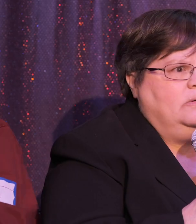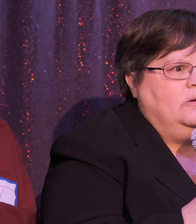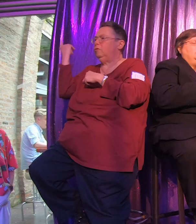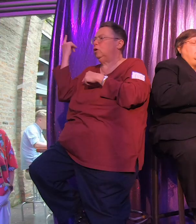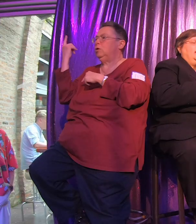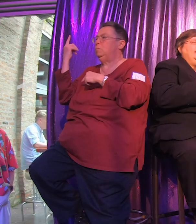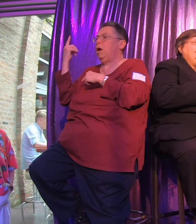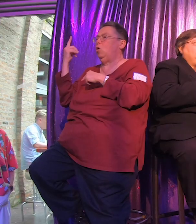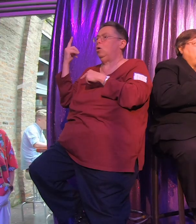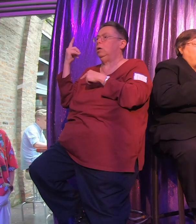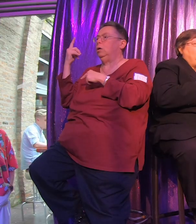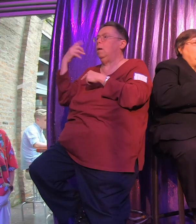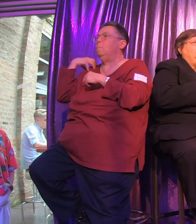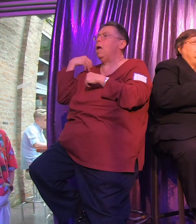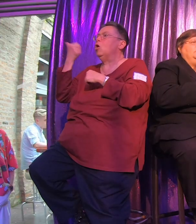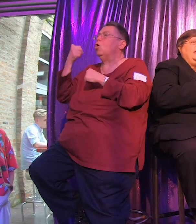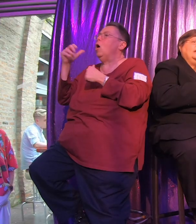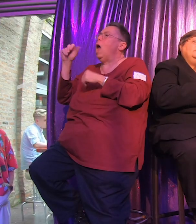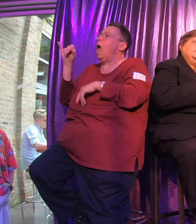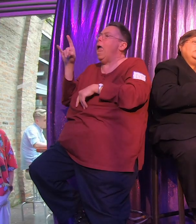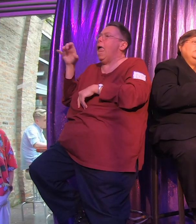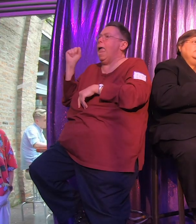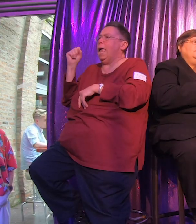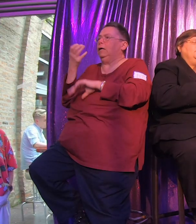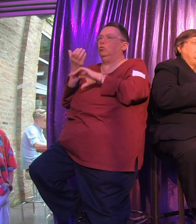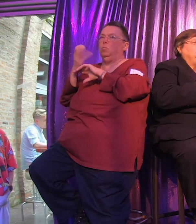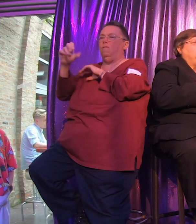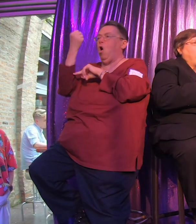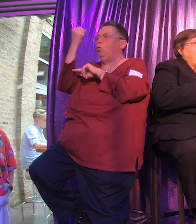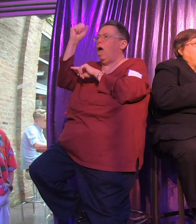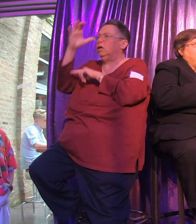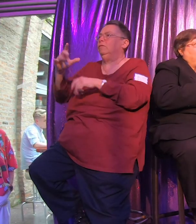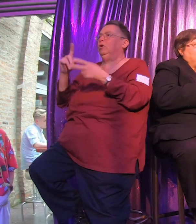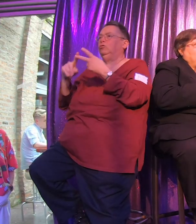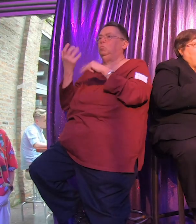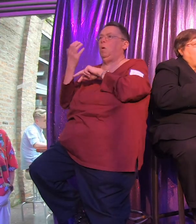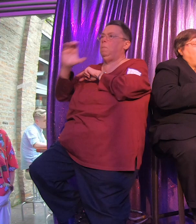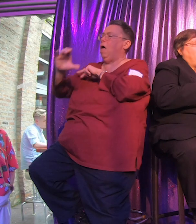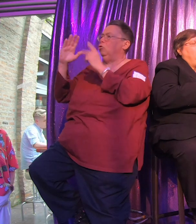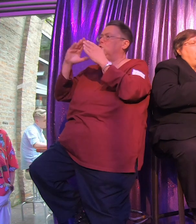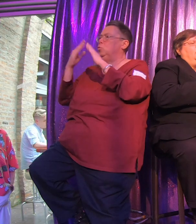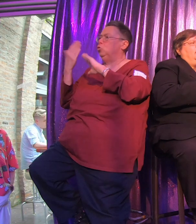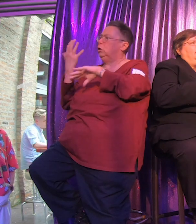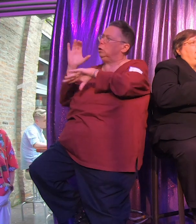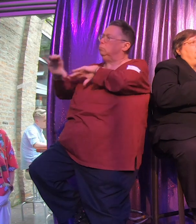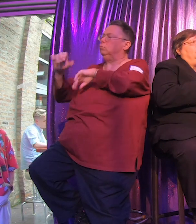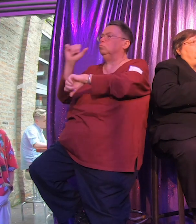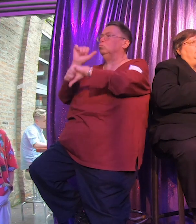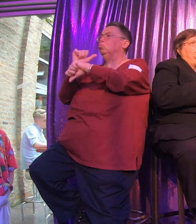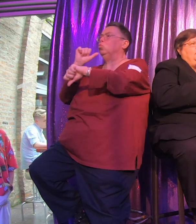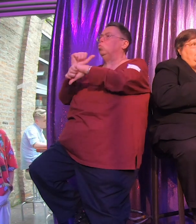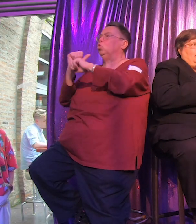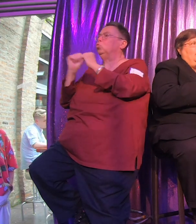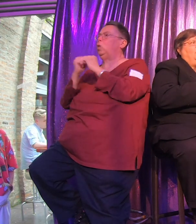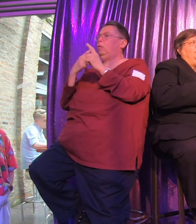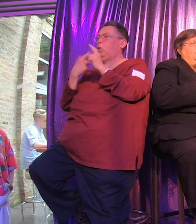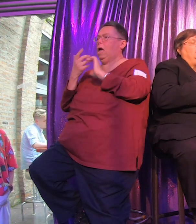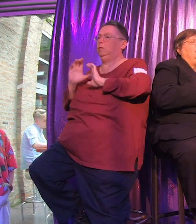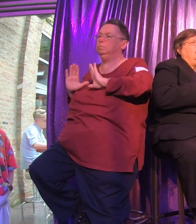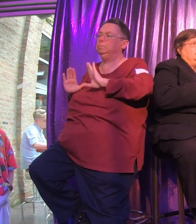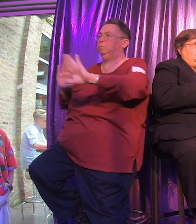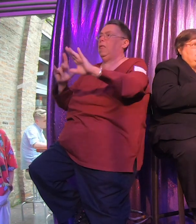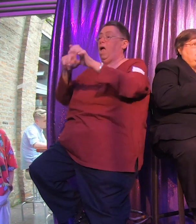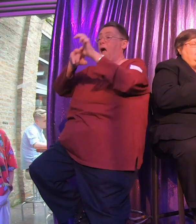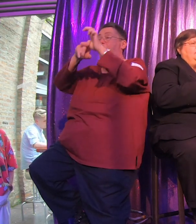mayor. AIDS propelled activists, it propelled our community to work together, and it propelled people out of